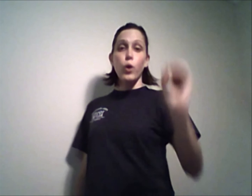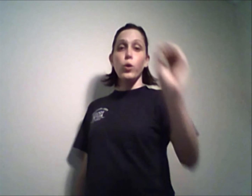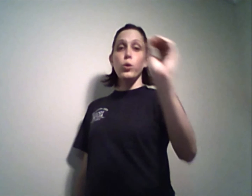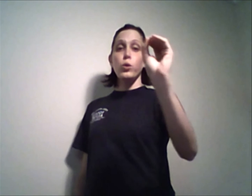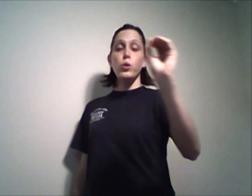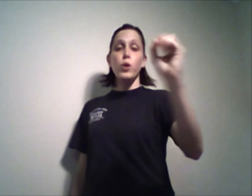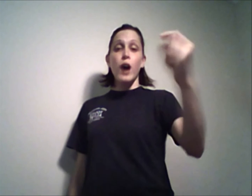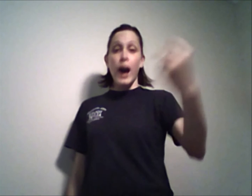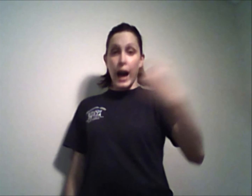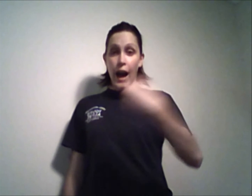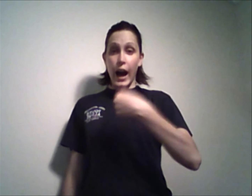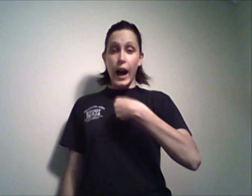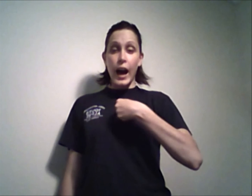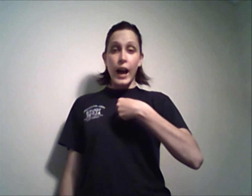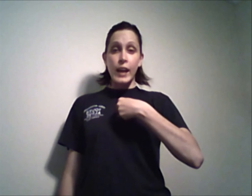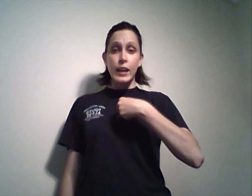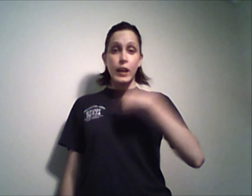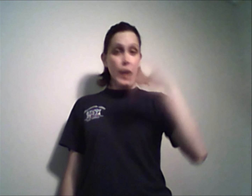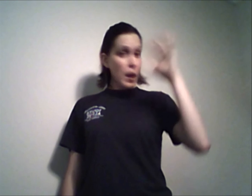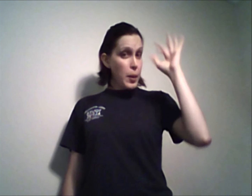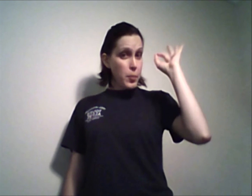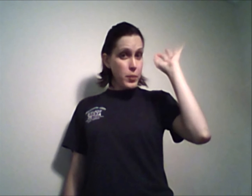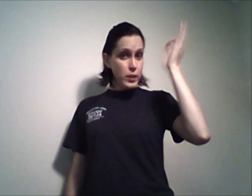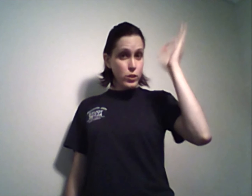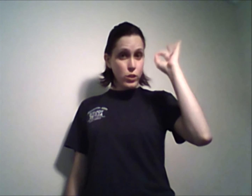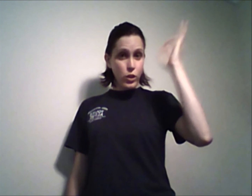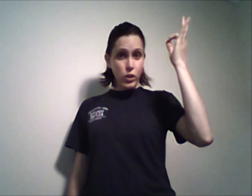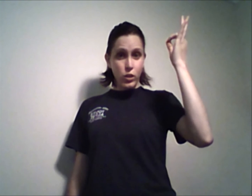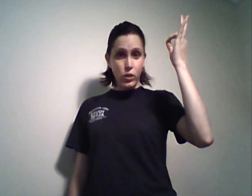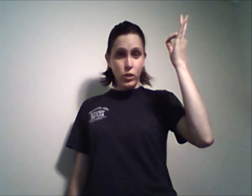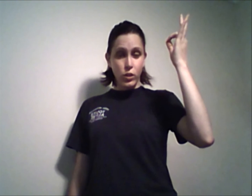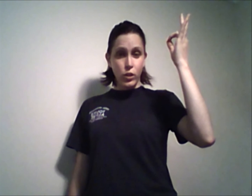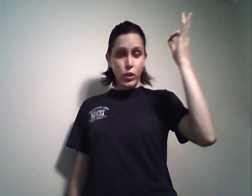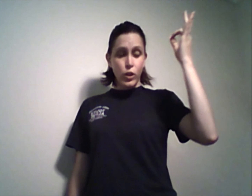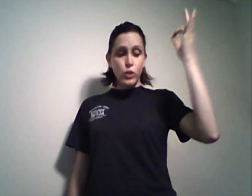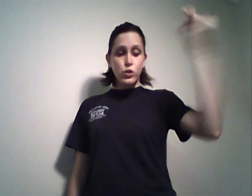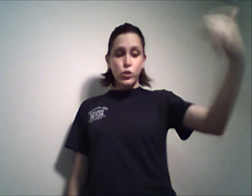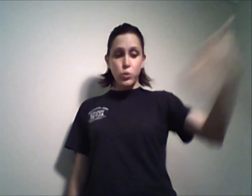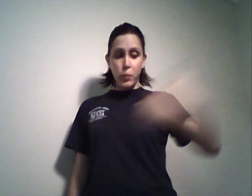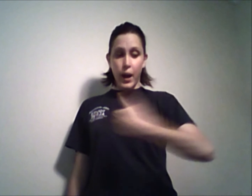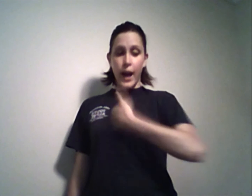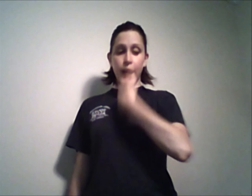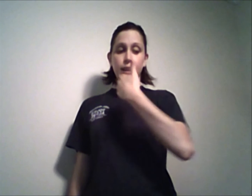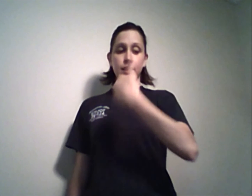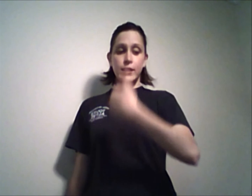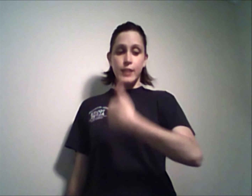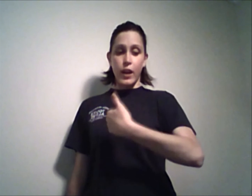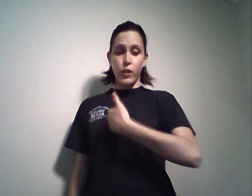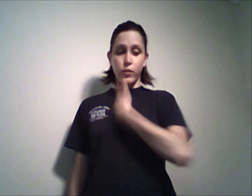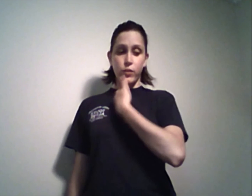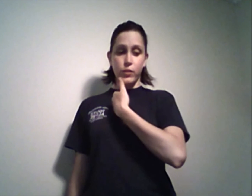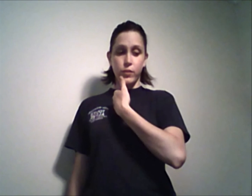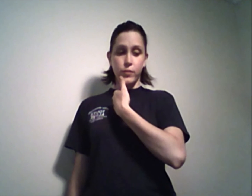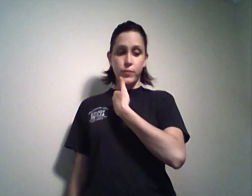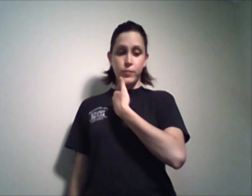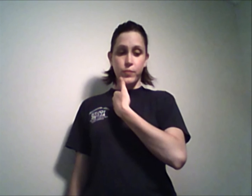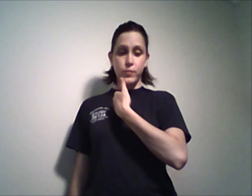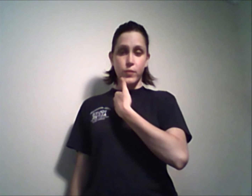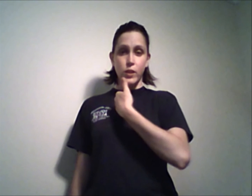Oh, I minister to myself. So